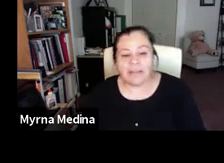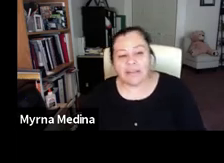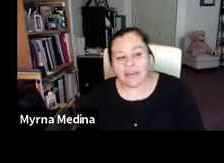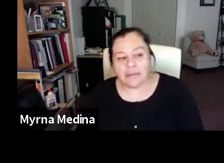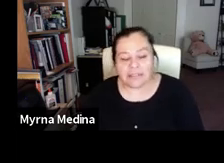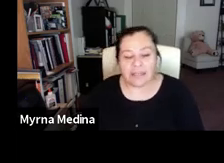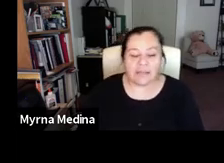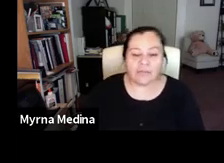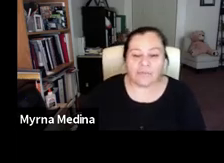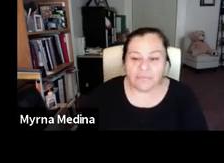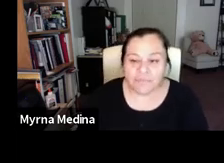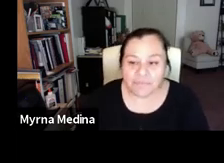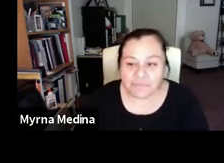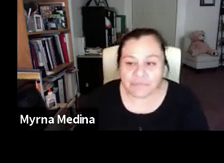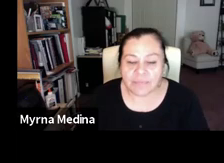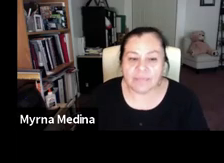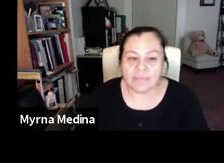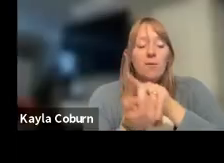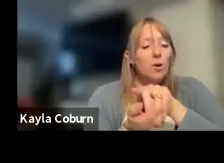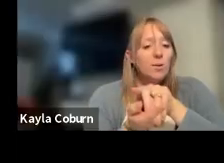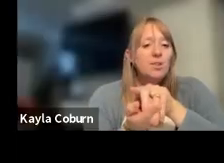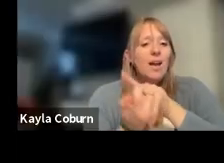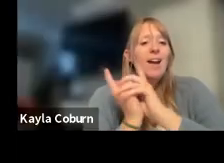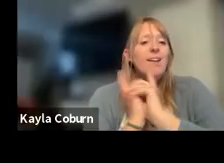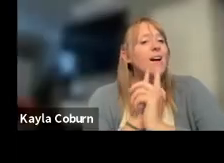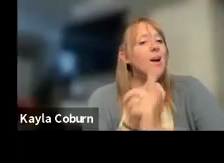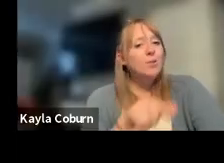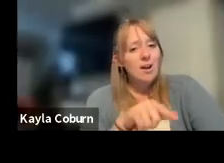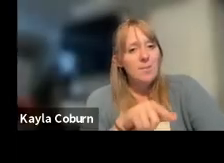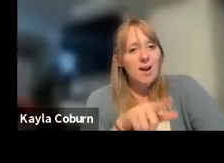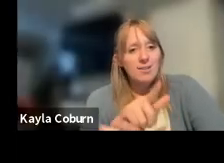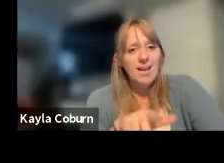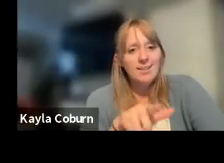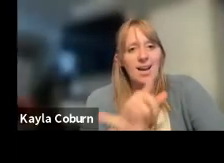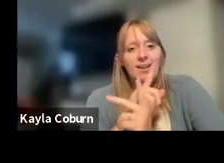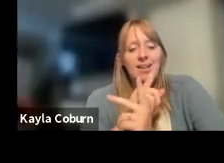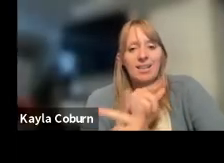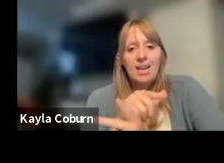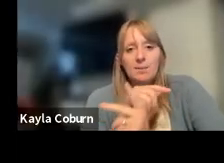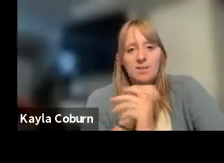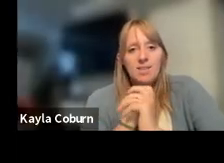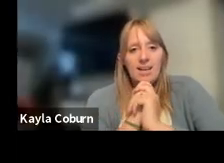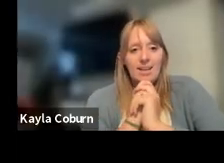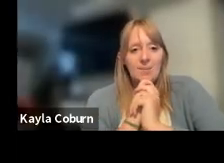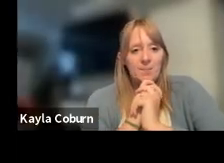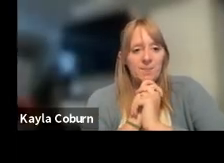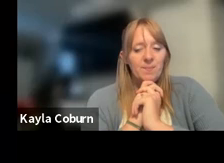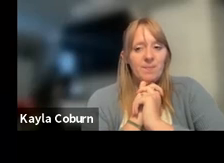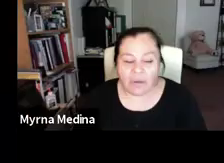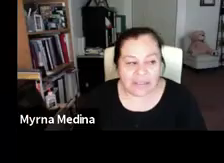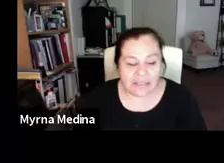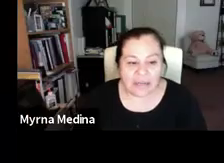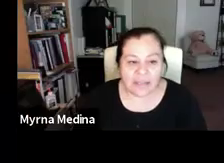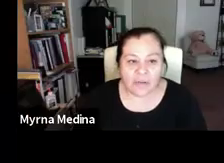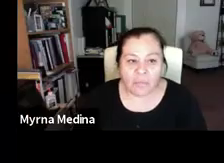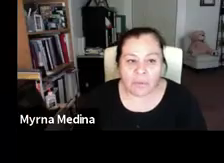para enseñárselos. But before we do that, I will talk about tactile and adaptive signing. Pero